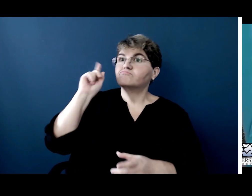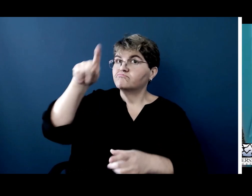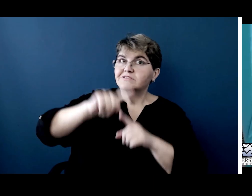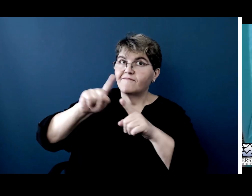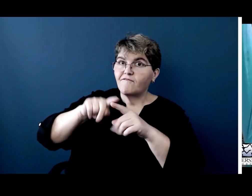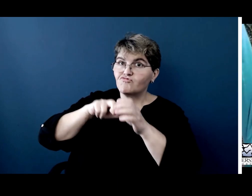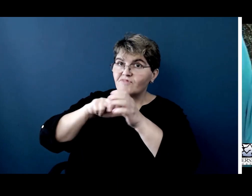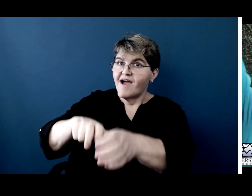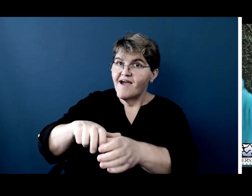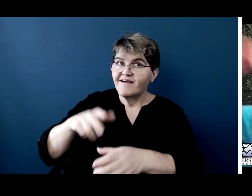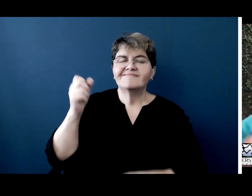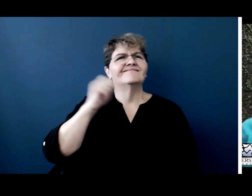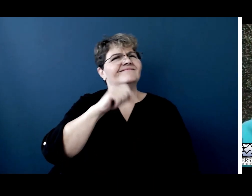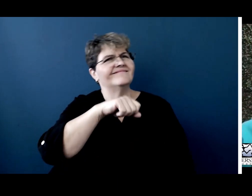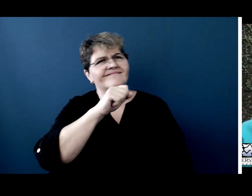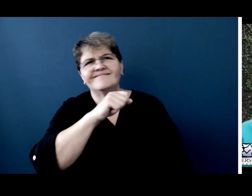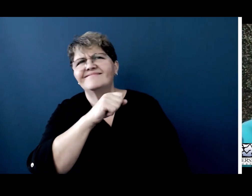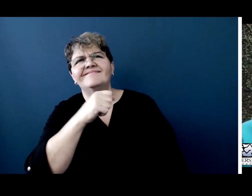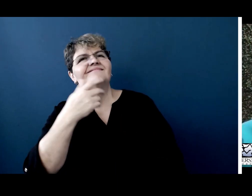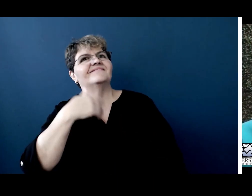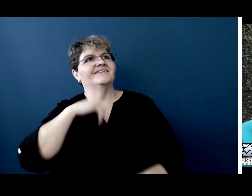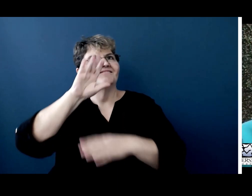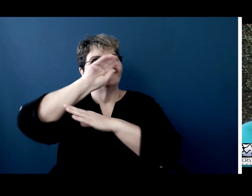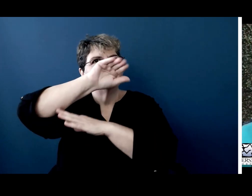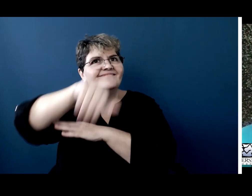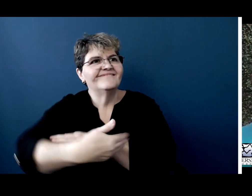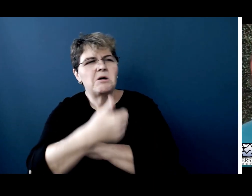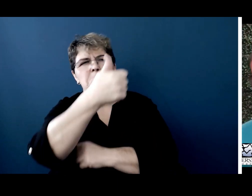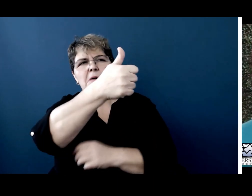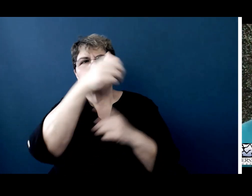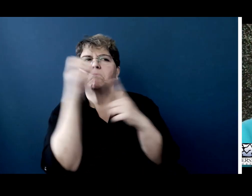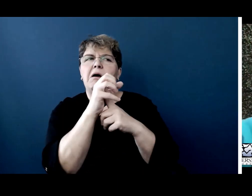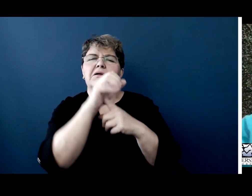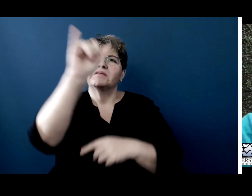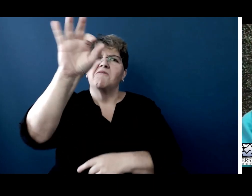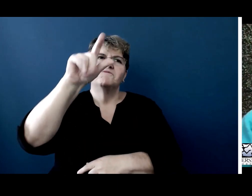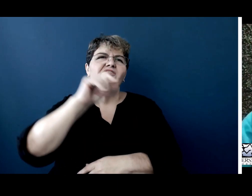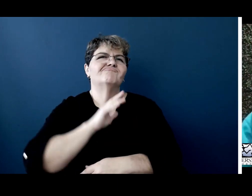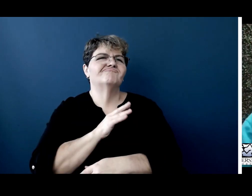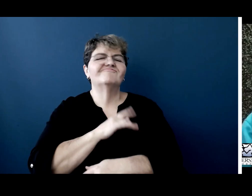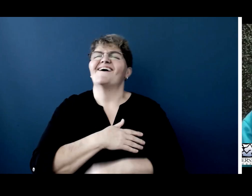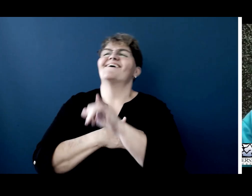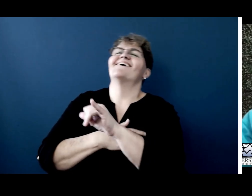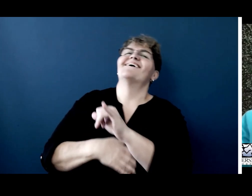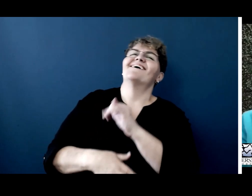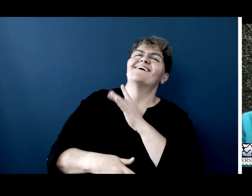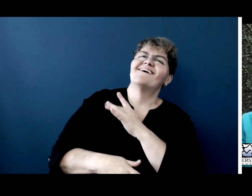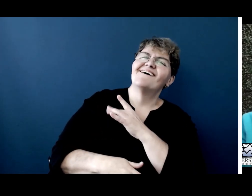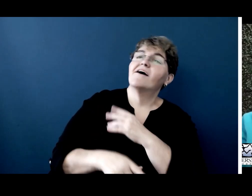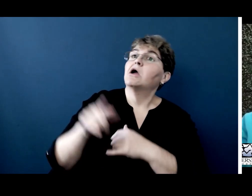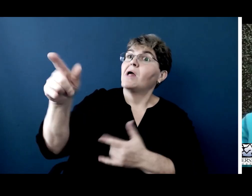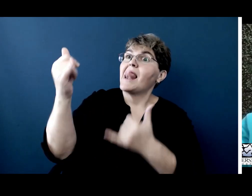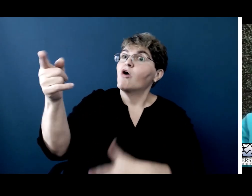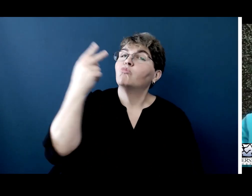Yeah. way up in the sky, she would afraid to be looking down. So what are some of the things that when you think about